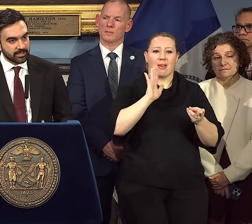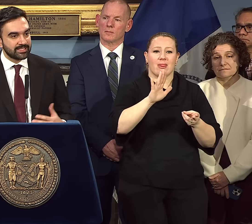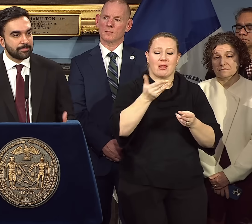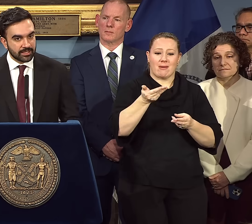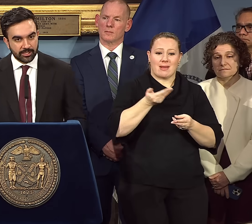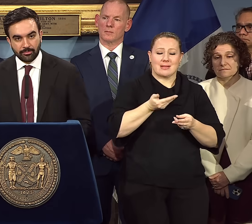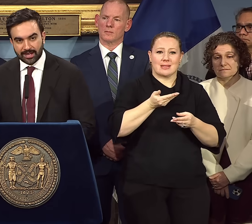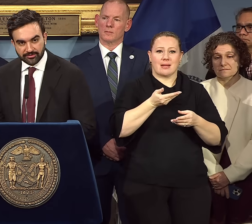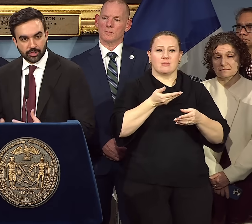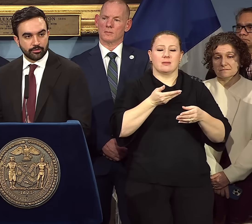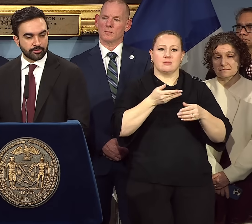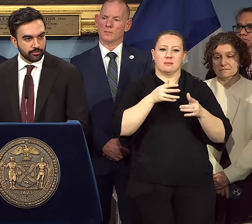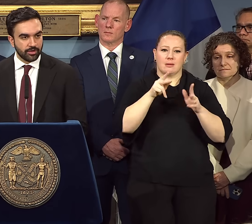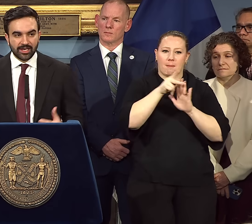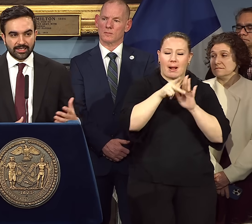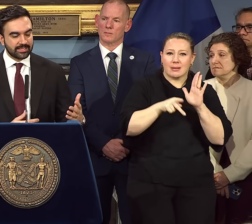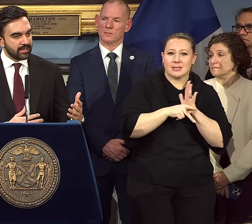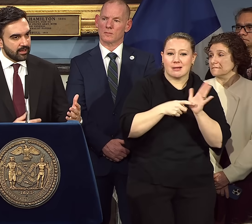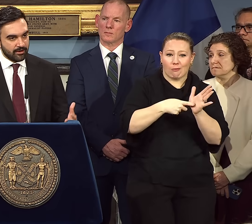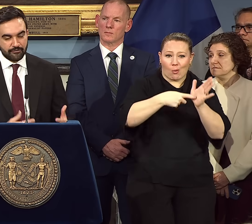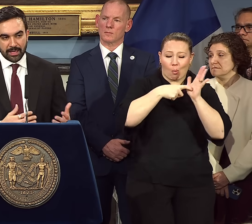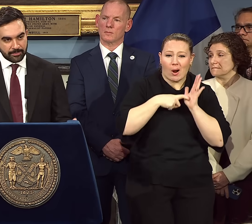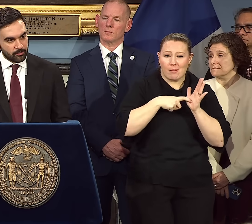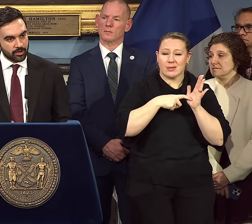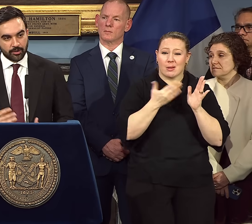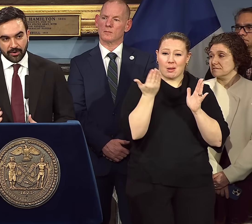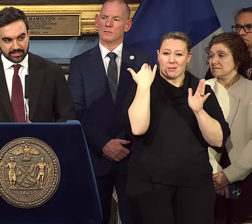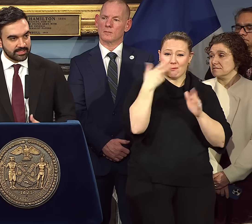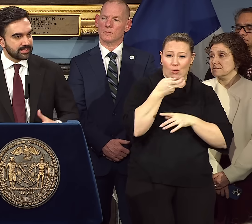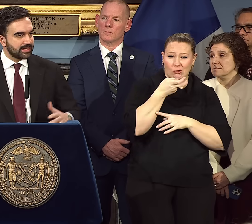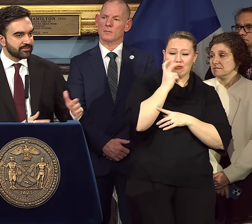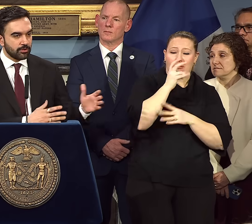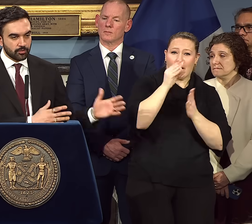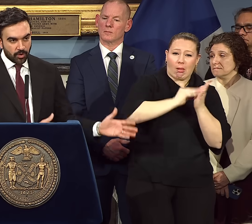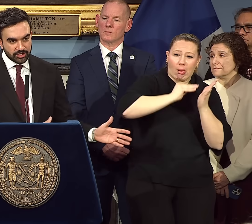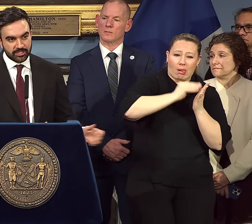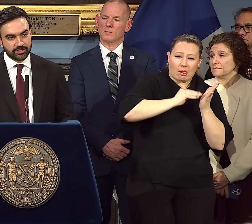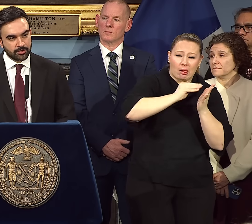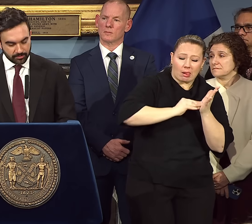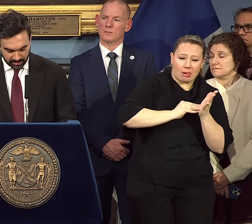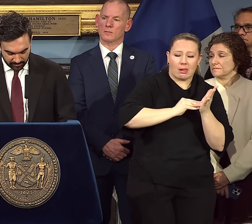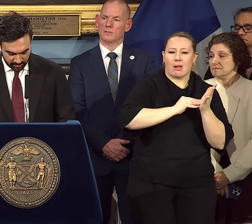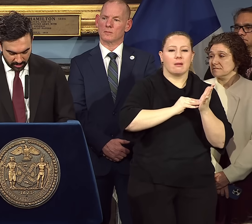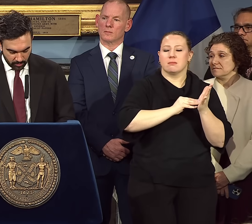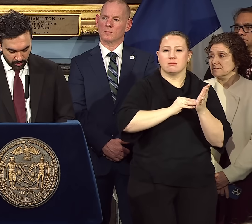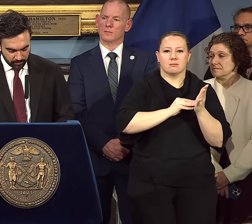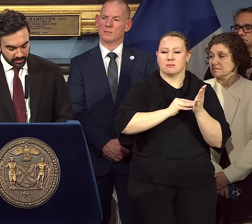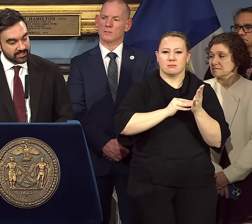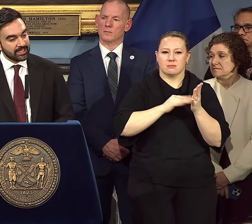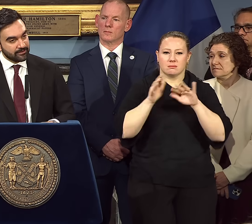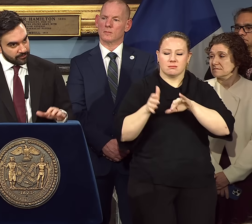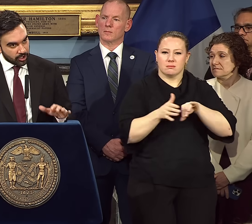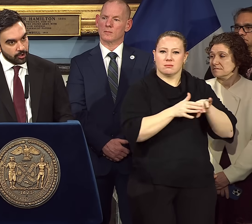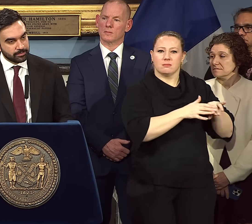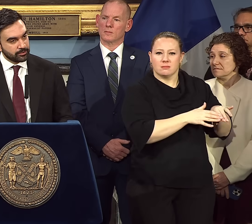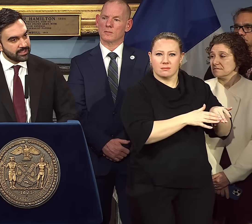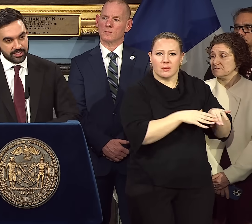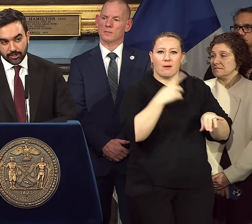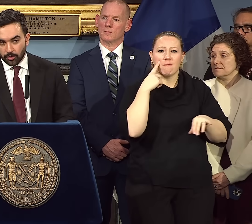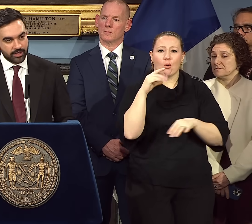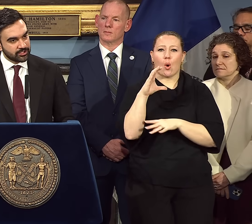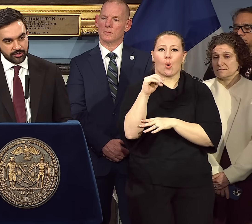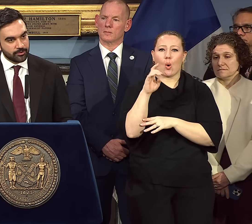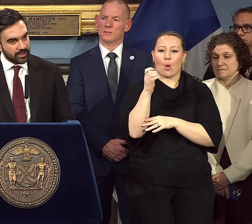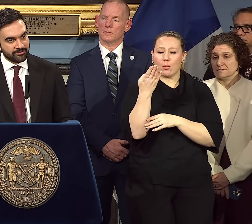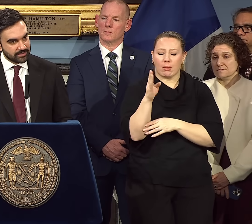policies. Whereas typically you might have to go through a set of paperwork or processes, have to go to one shelter to go to another. What we are seeing for a code blue is that